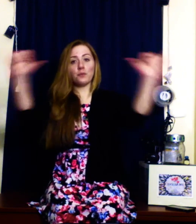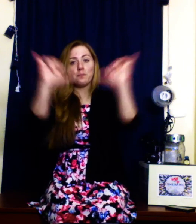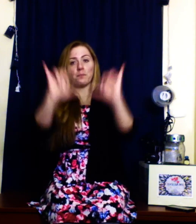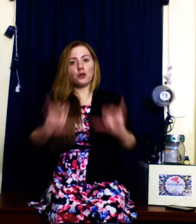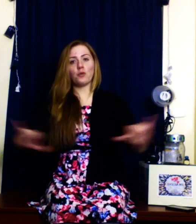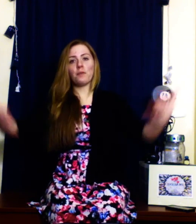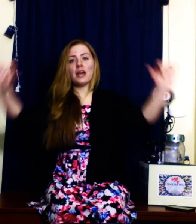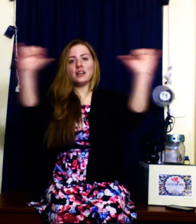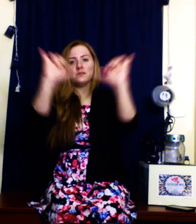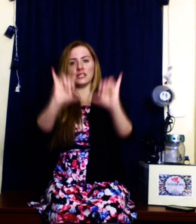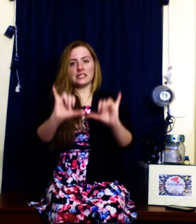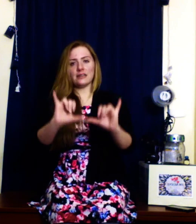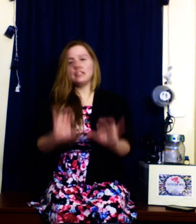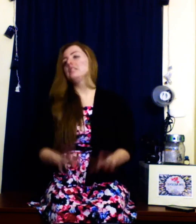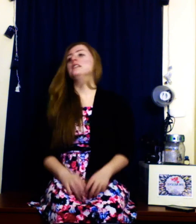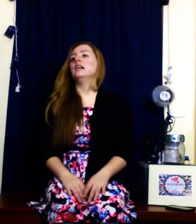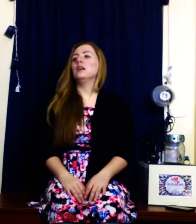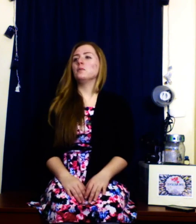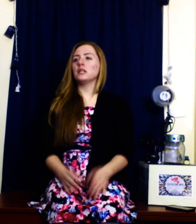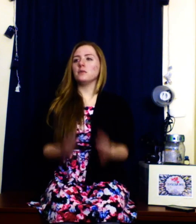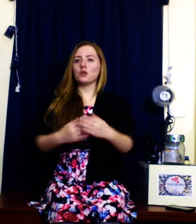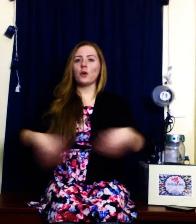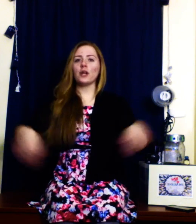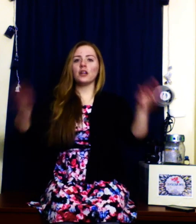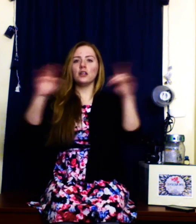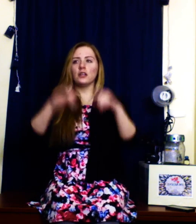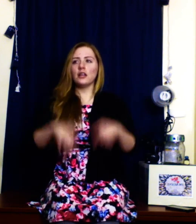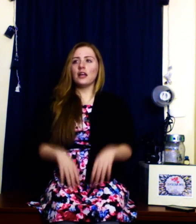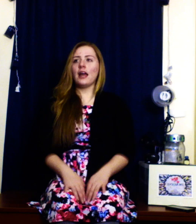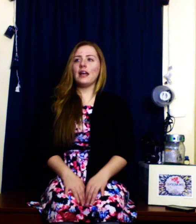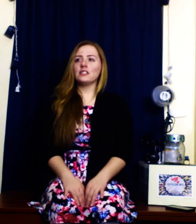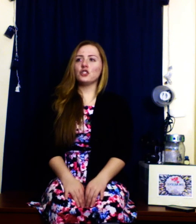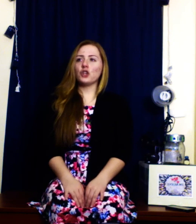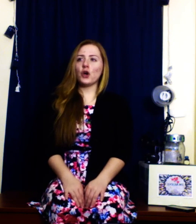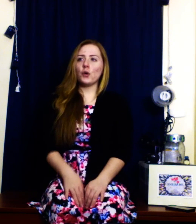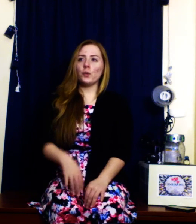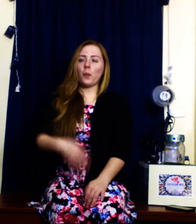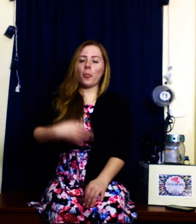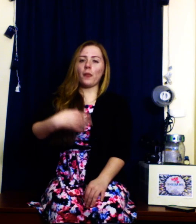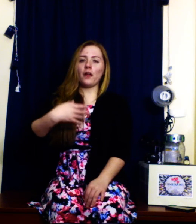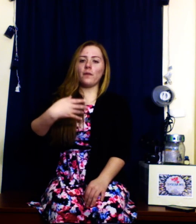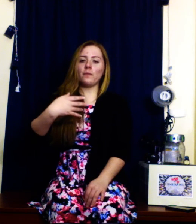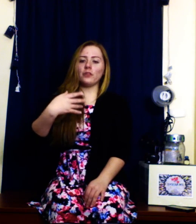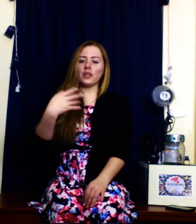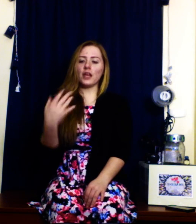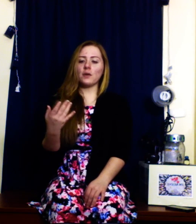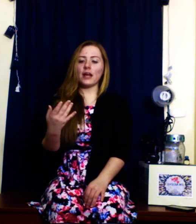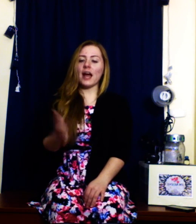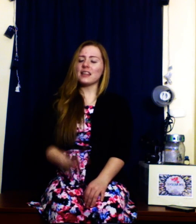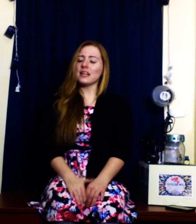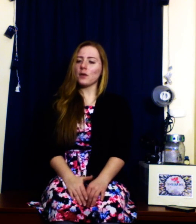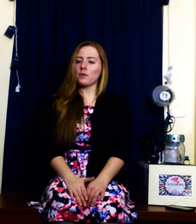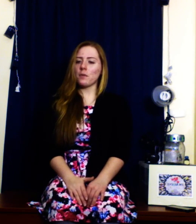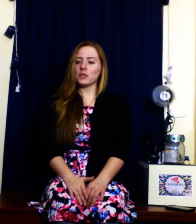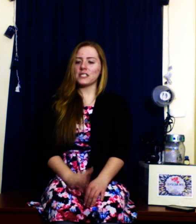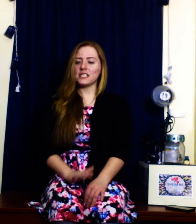the repetitiveness of it. Keeps going. And so, anyway, I think I remember seeing